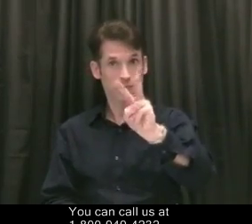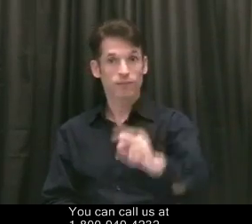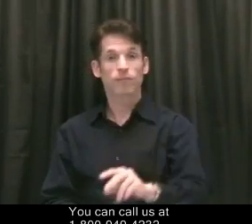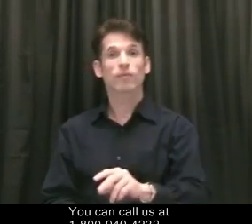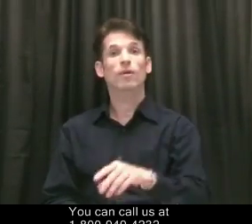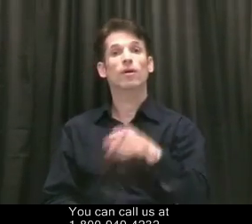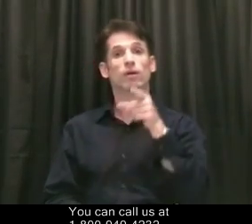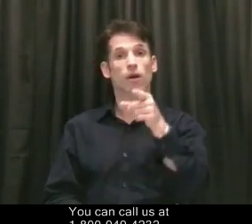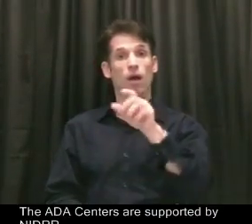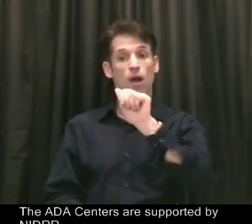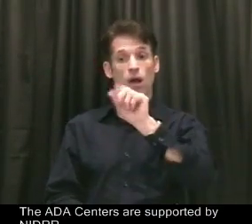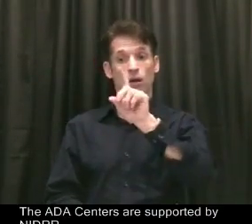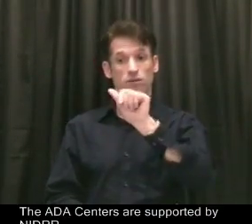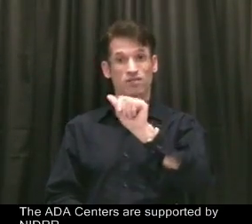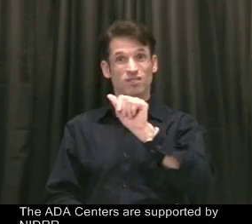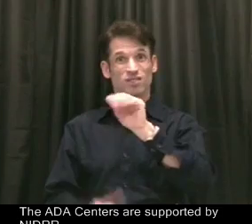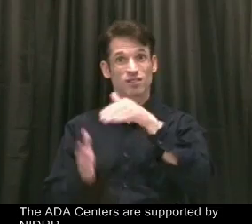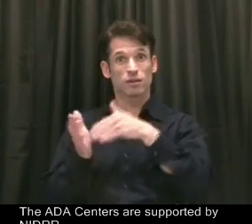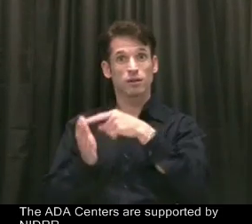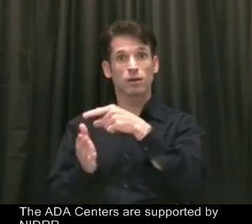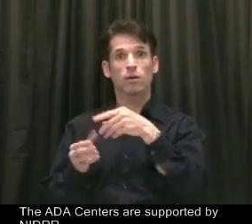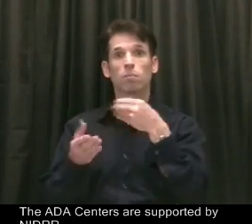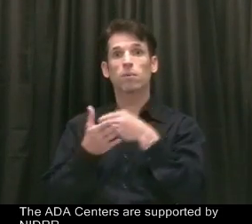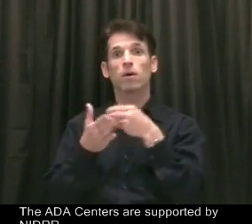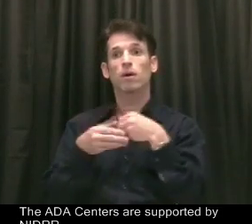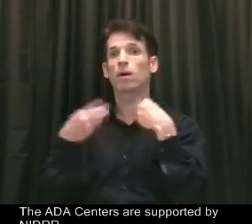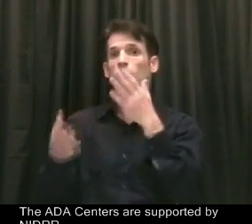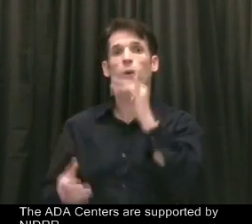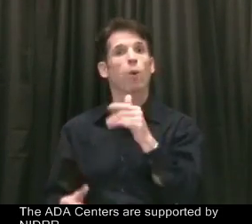The ADA centers are supported by NIDR.